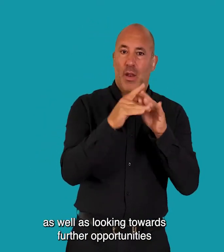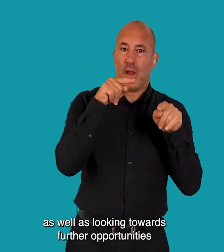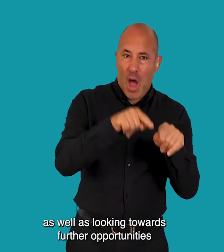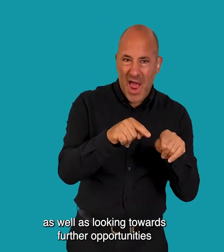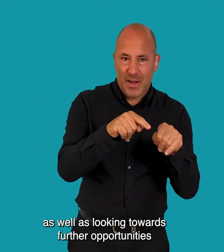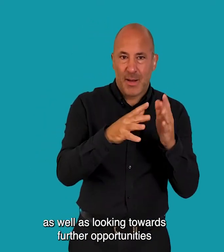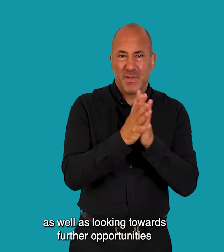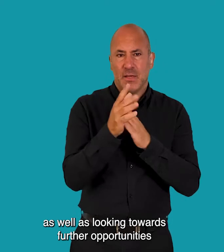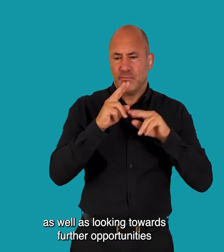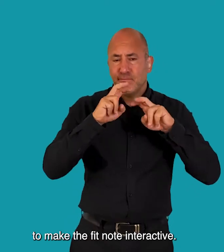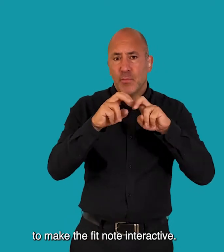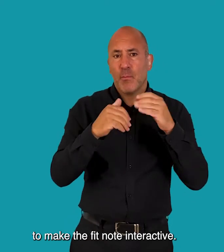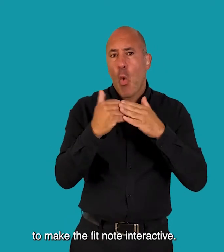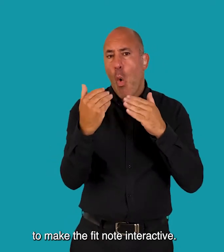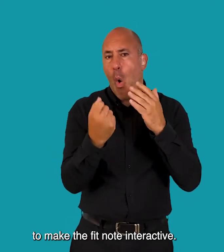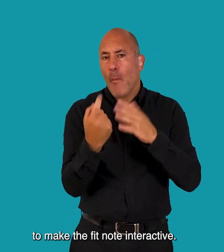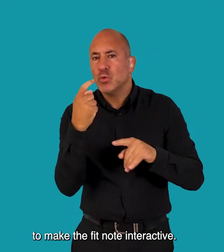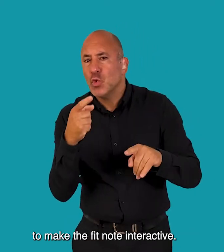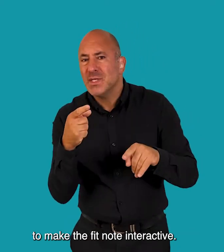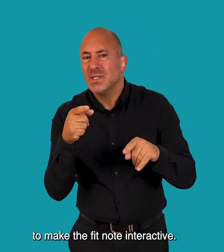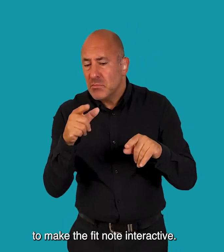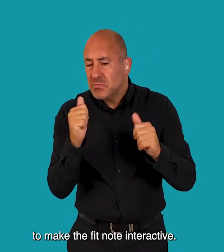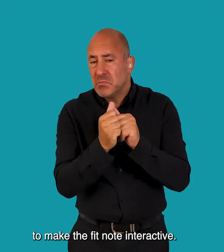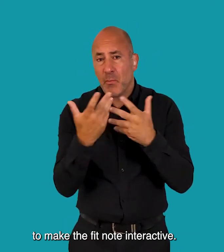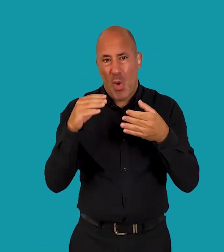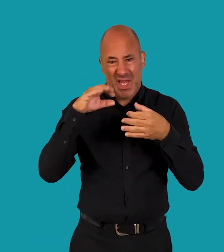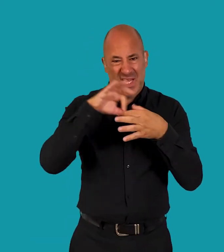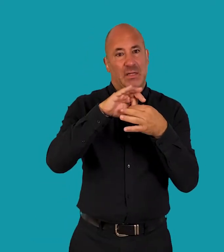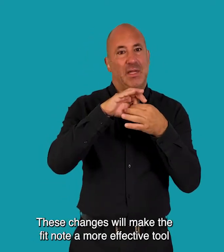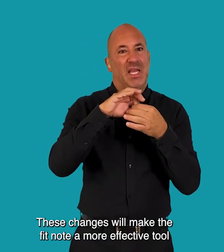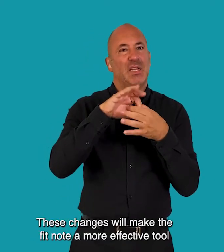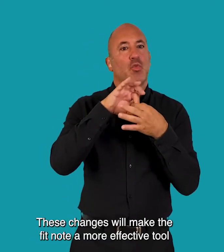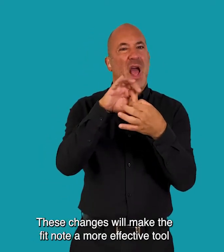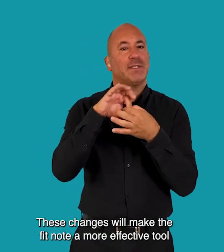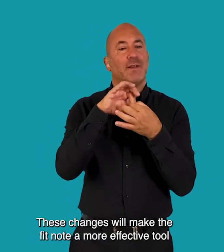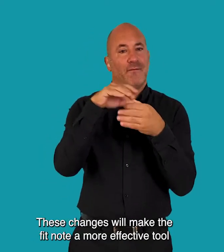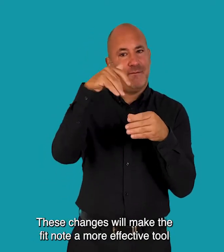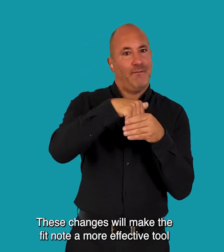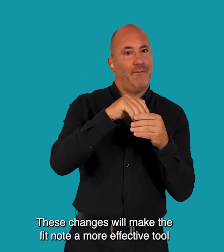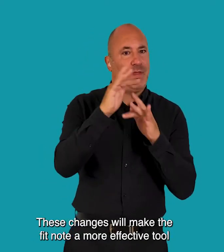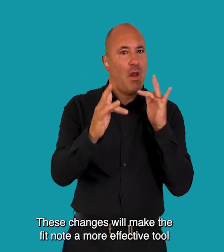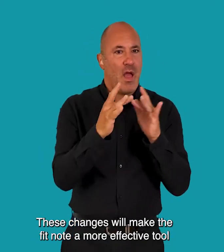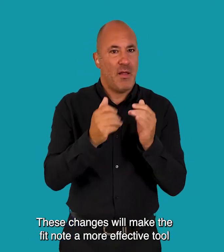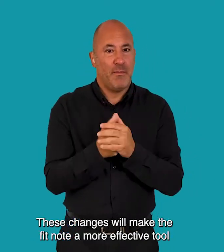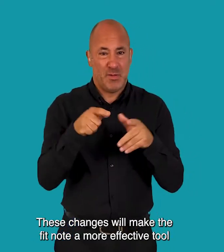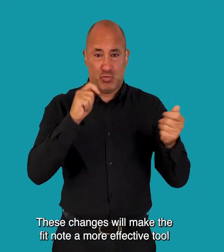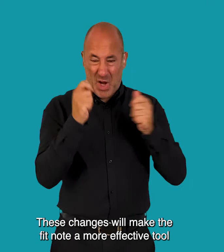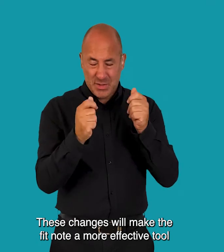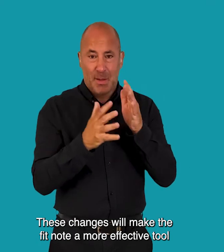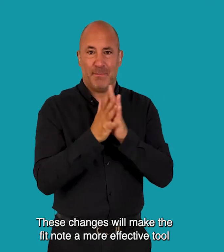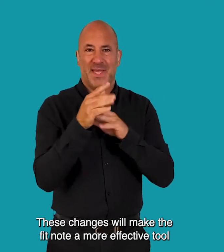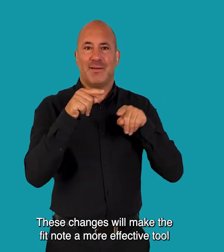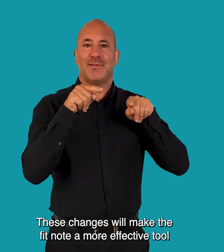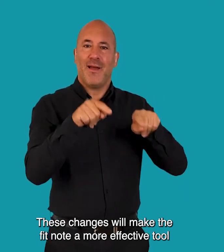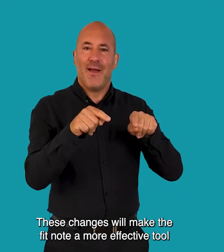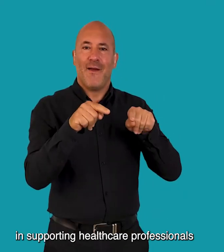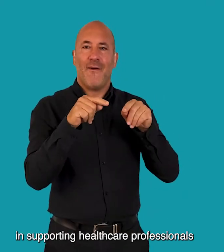further opportunities to make the FitNote interactive. These changes will make the FitNote a more effective tool in